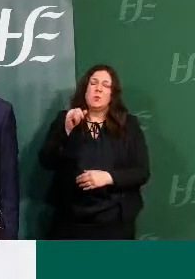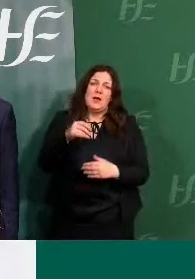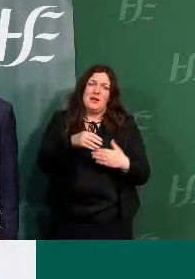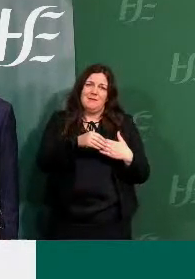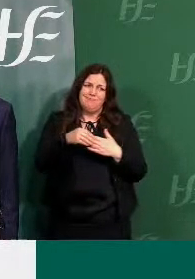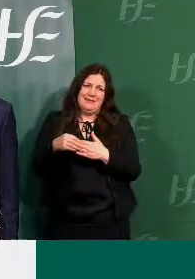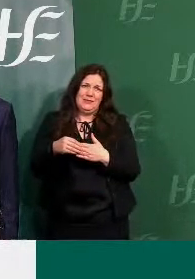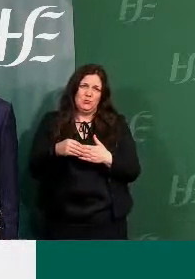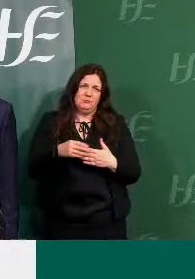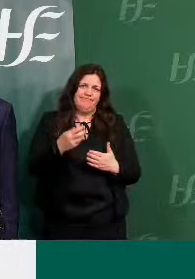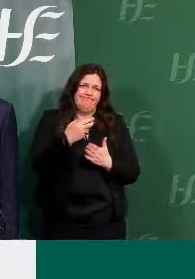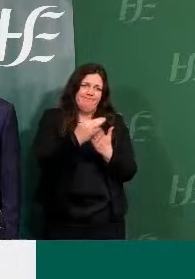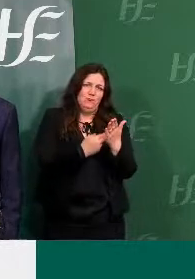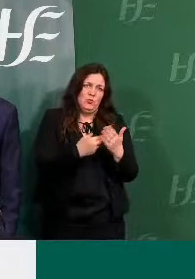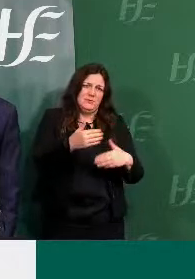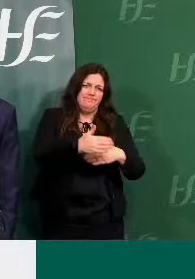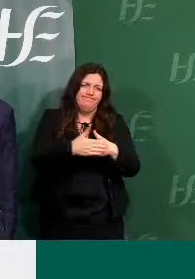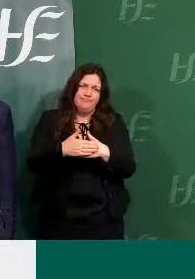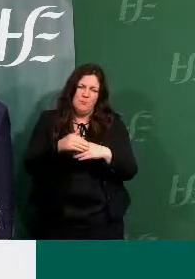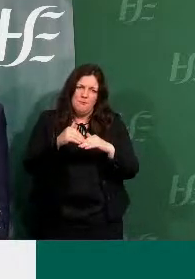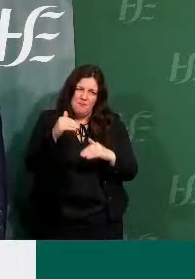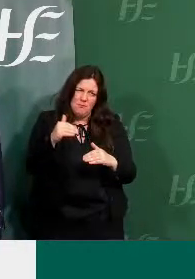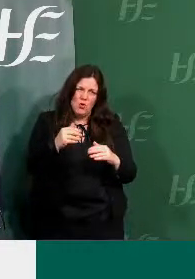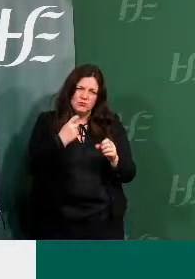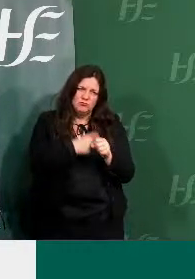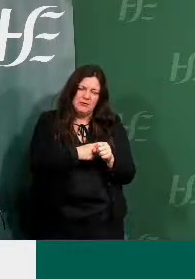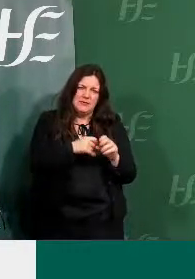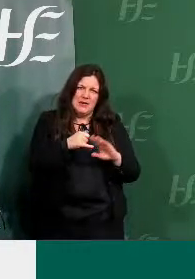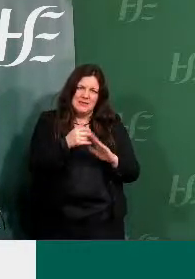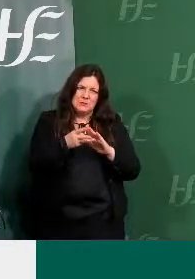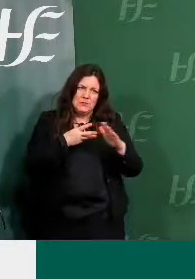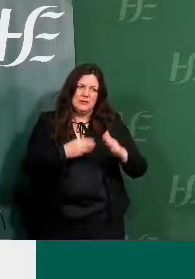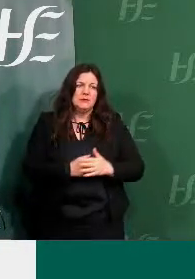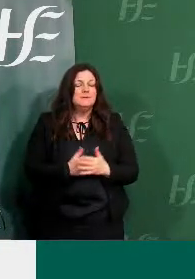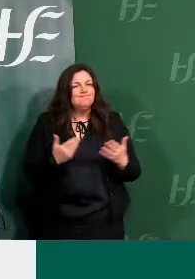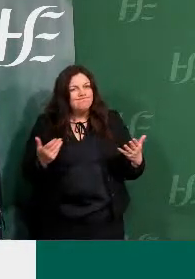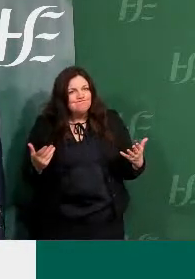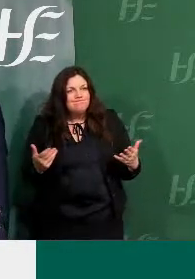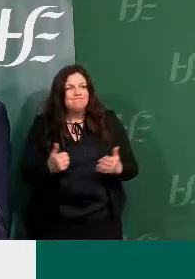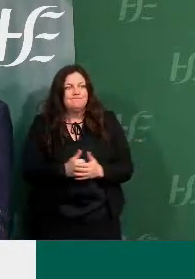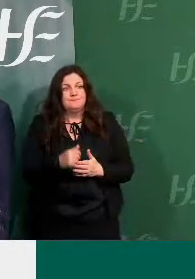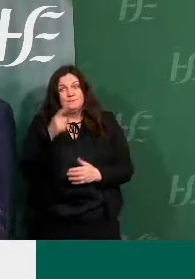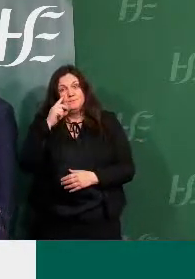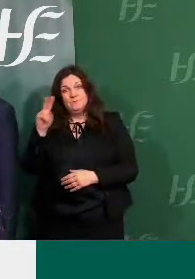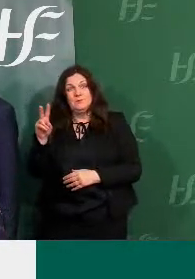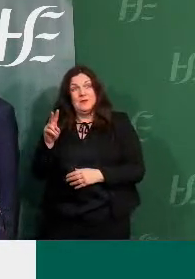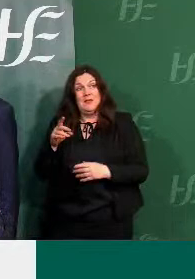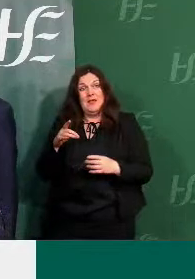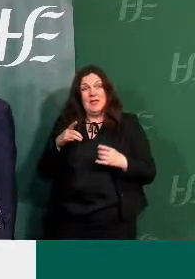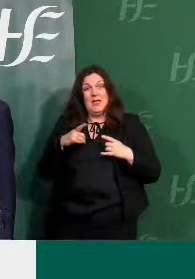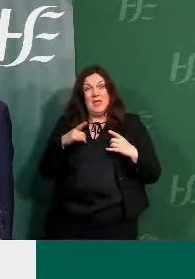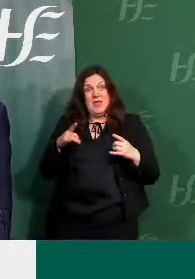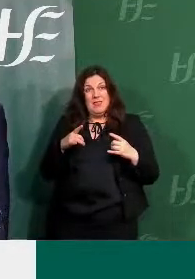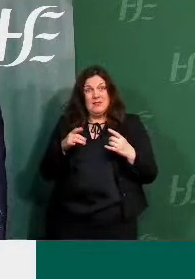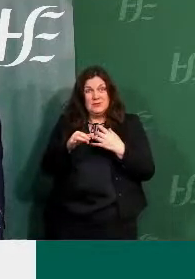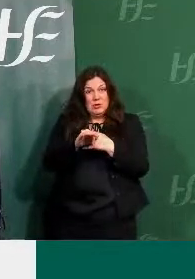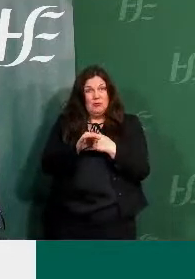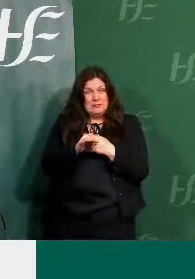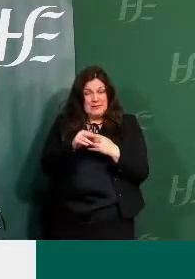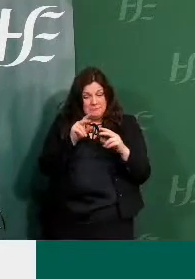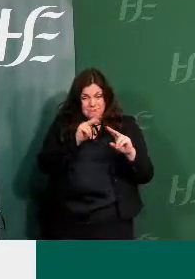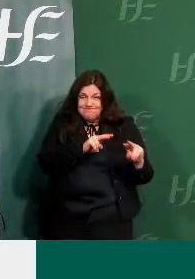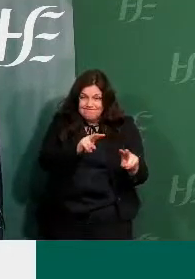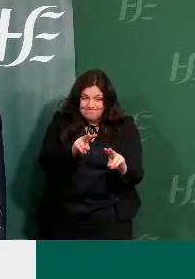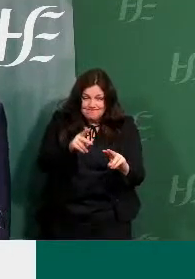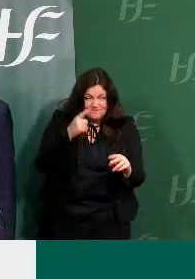measures there last week. And in addition to this, the Health Security Agency, they're looking at the impact of existing vaccines. And what the emerging